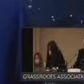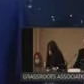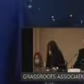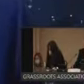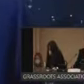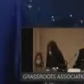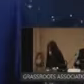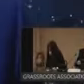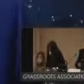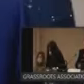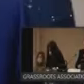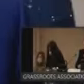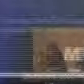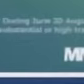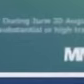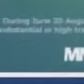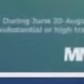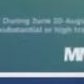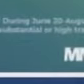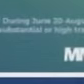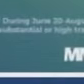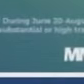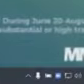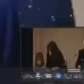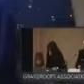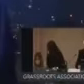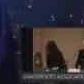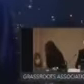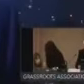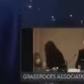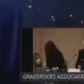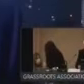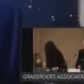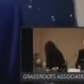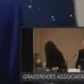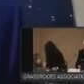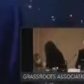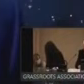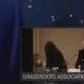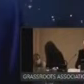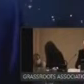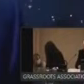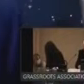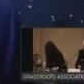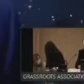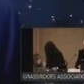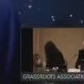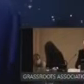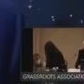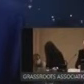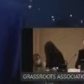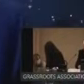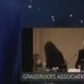last slide. I want to finish by saying vaccines do not kill people. As a matter of fact,